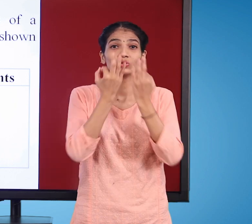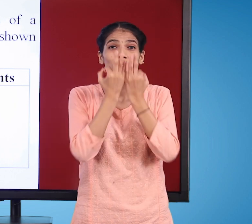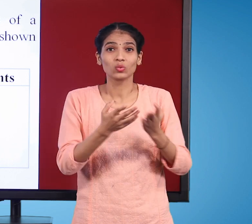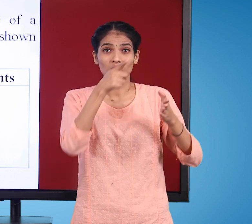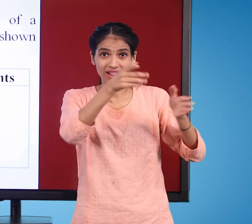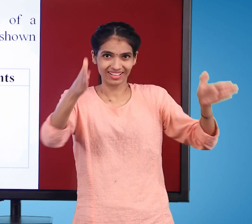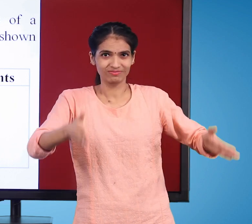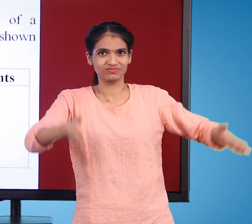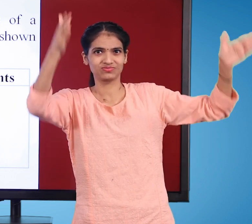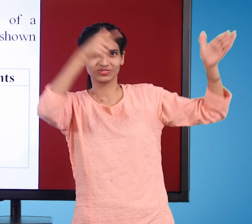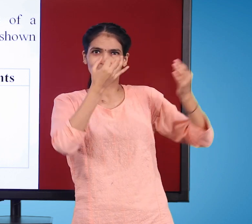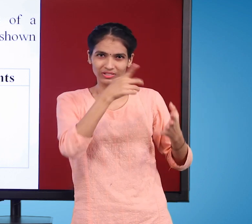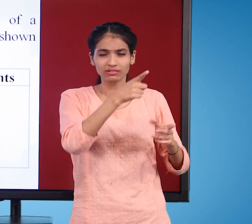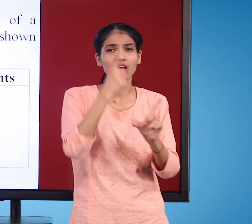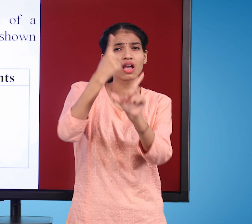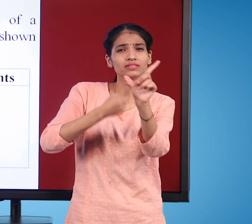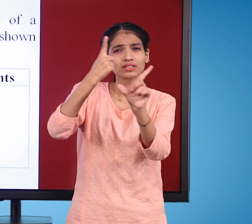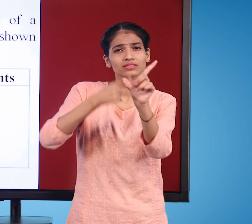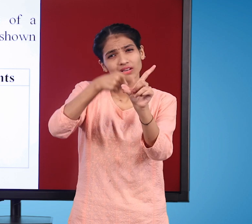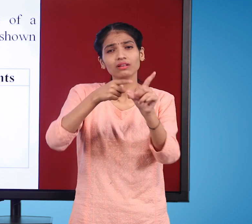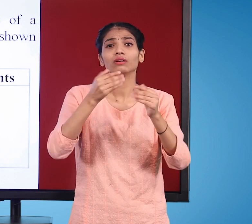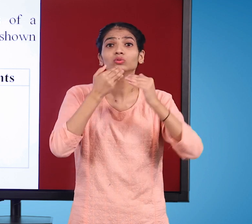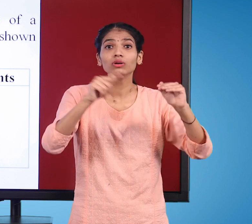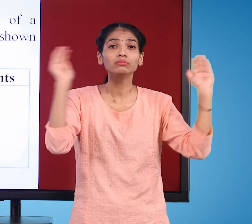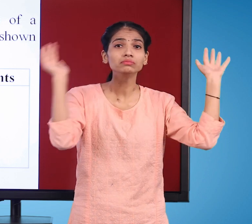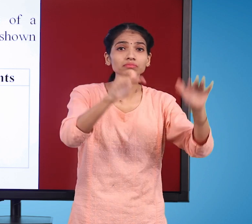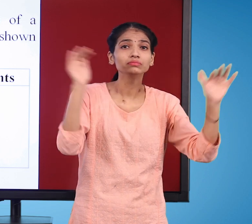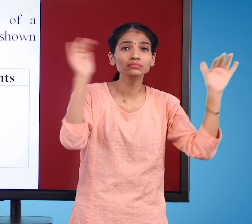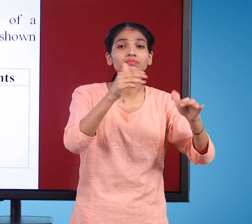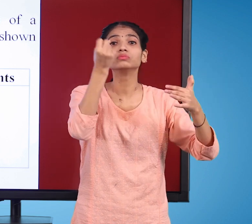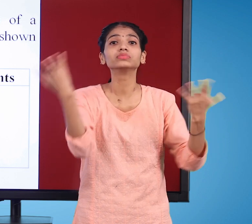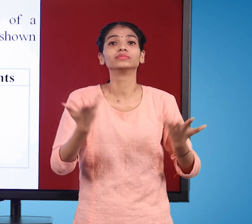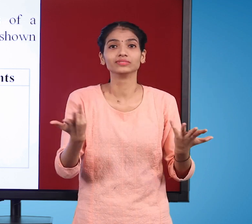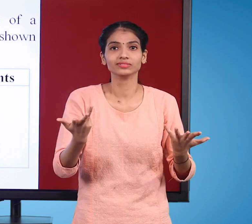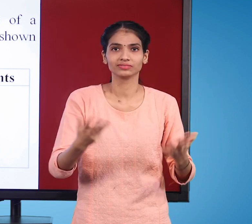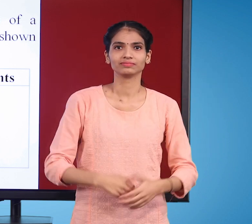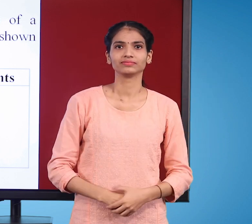Total number of students of a school in different years is shown in the following table.